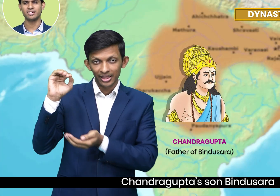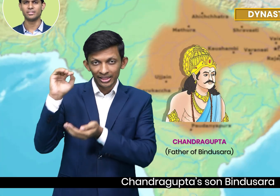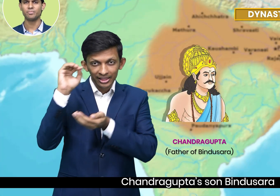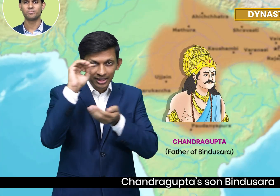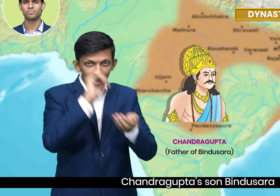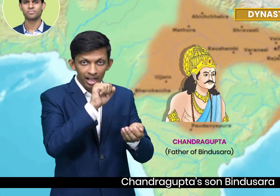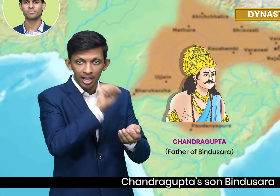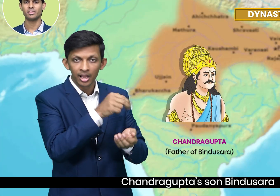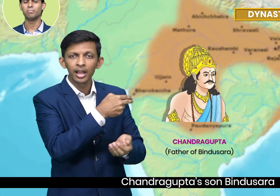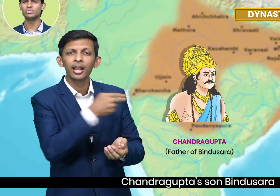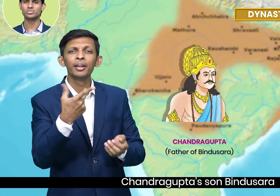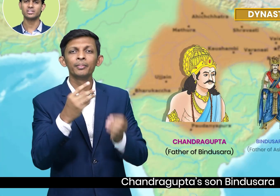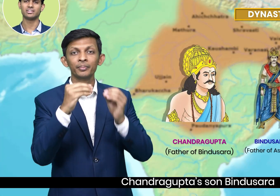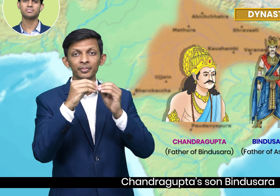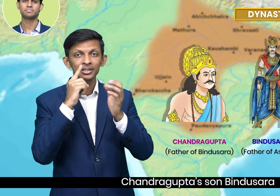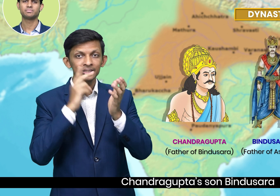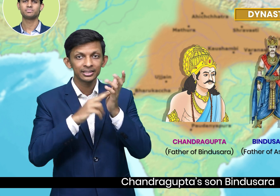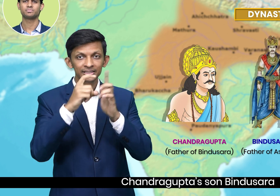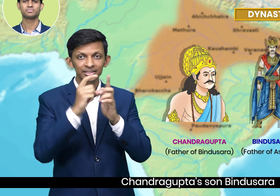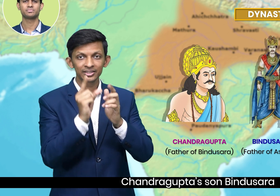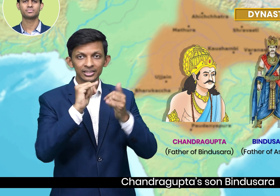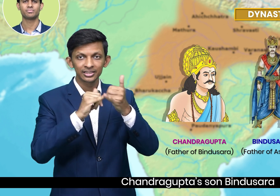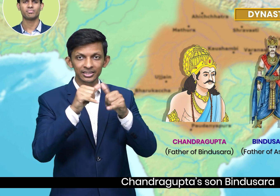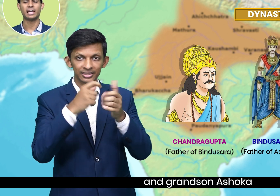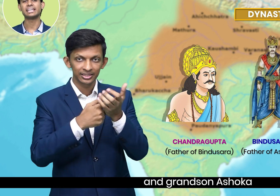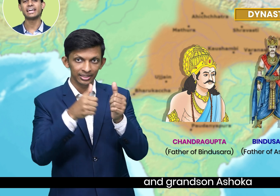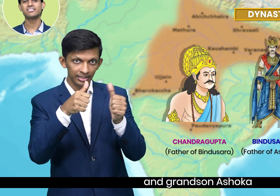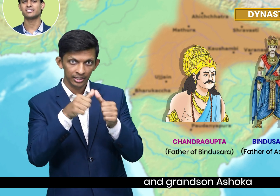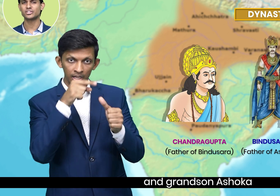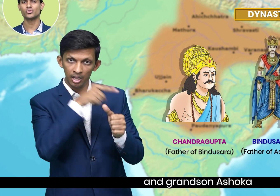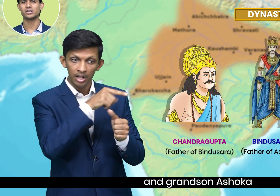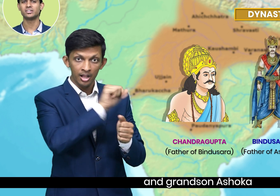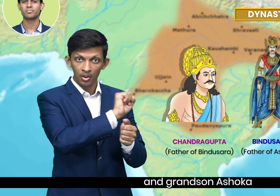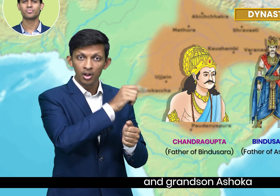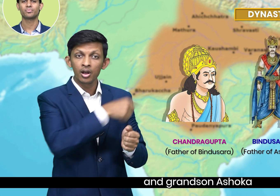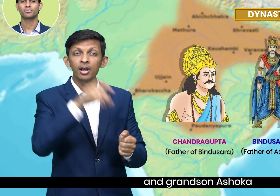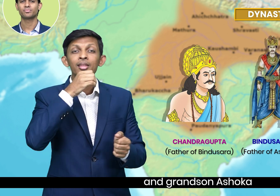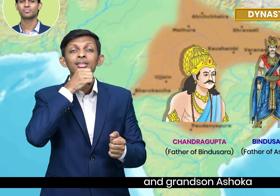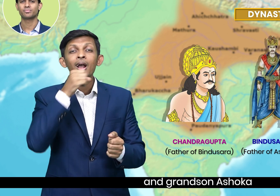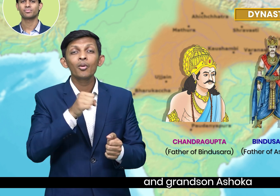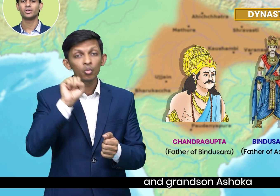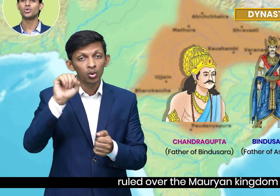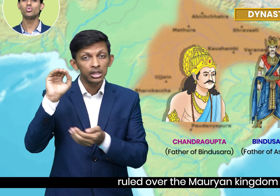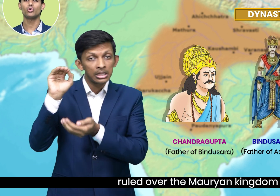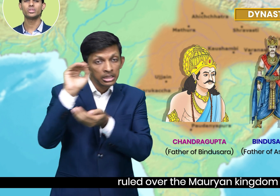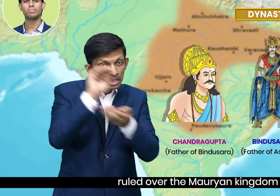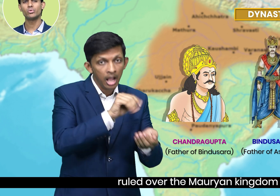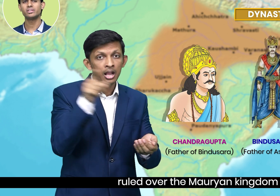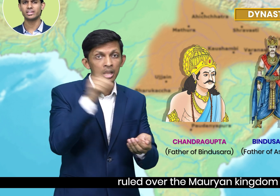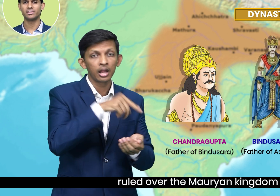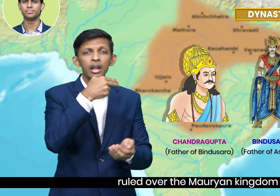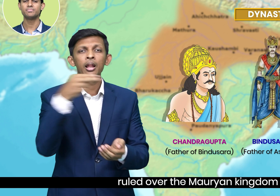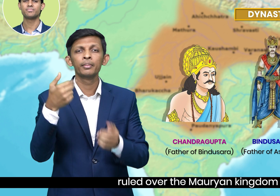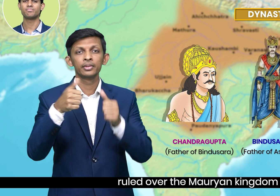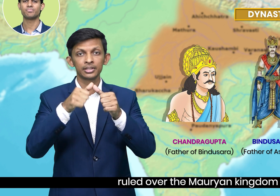Chandragupta's son Bindusara and grandson Ashoka ruled over the